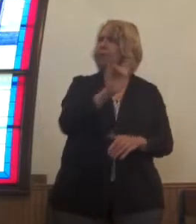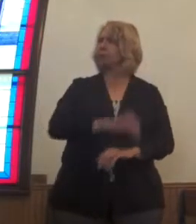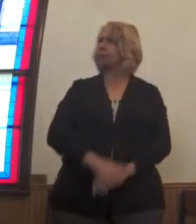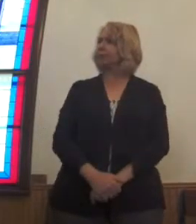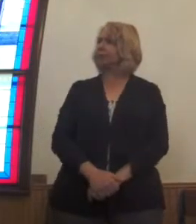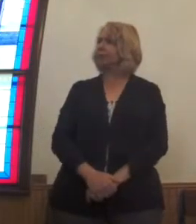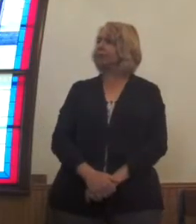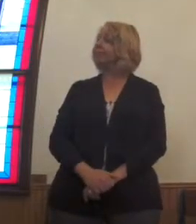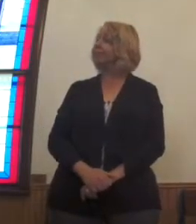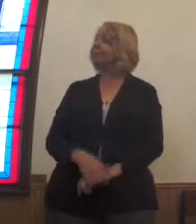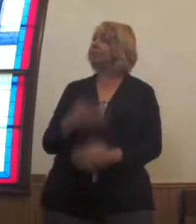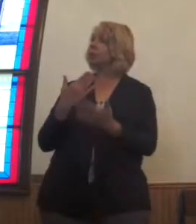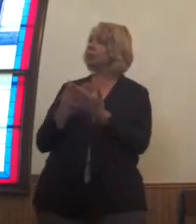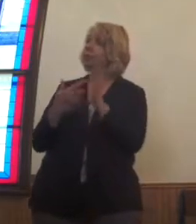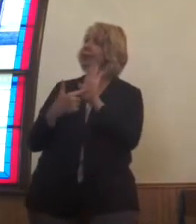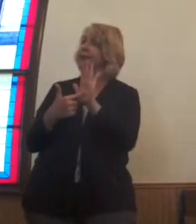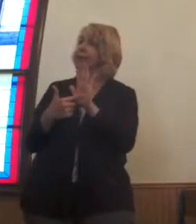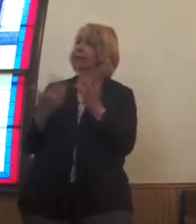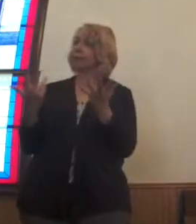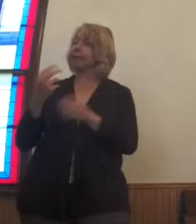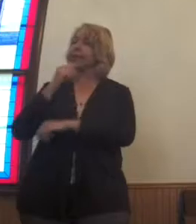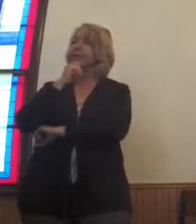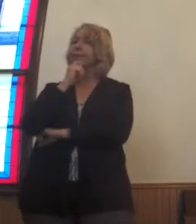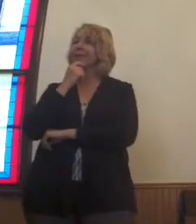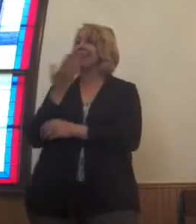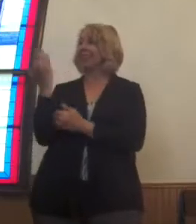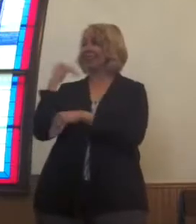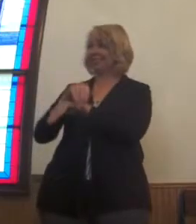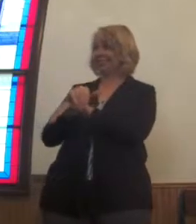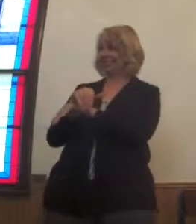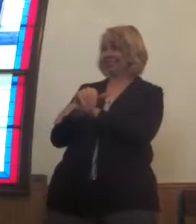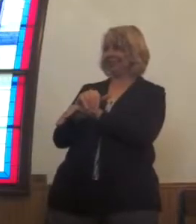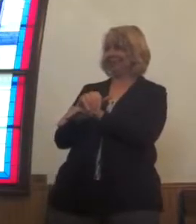A good example of this was last night.